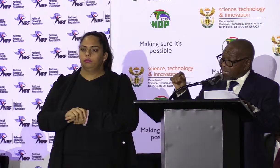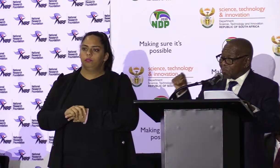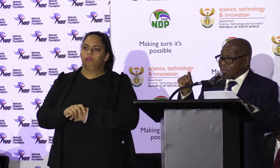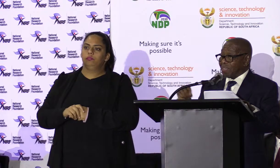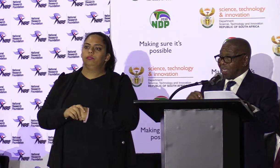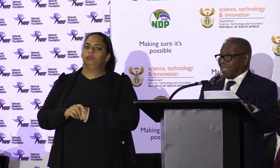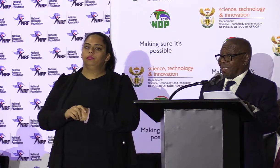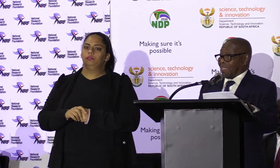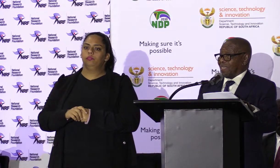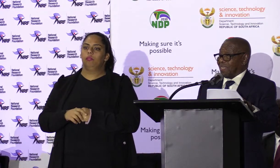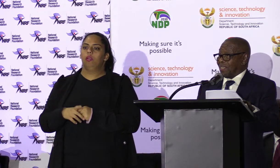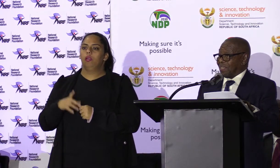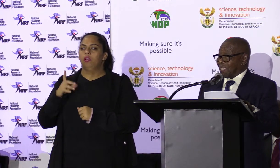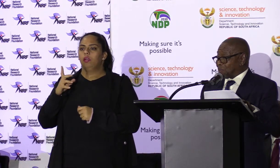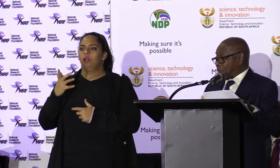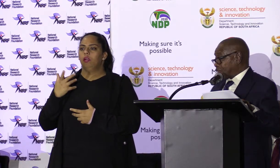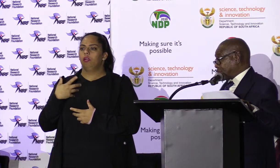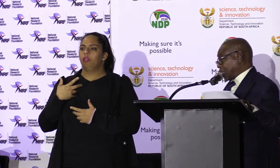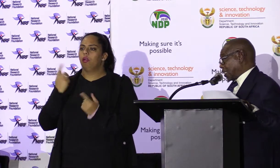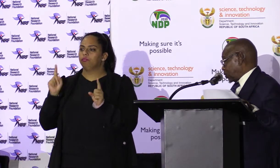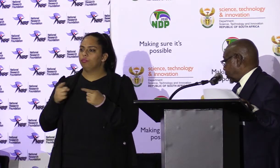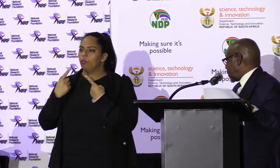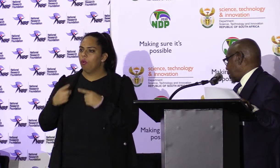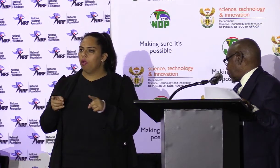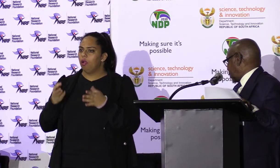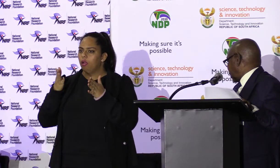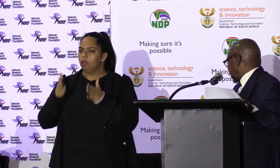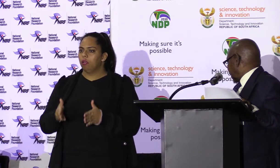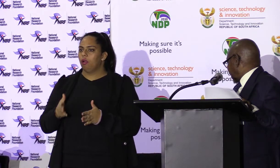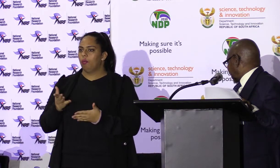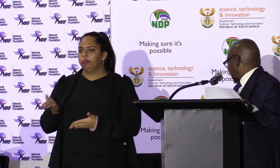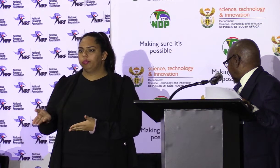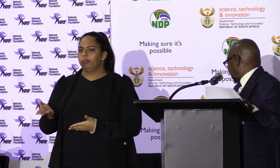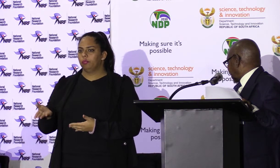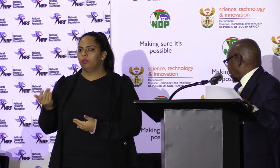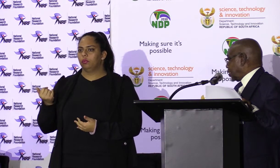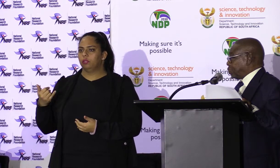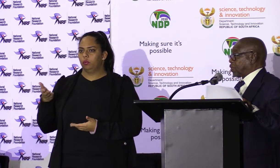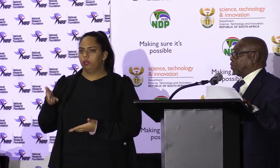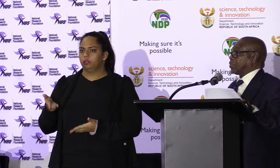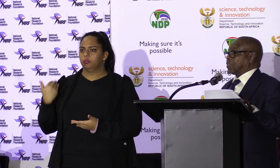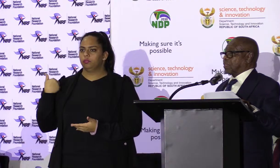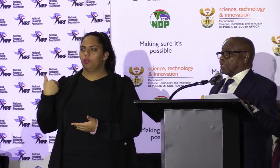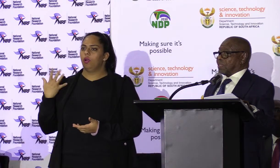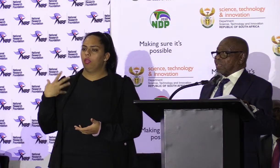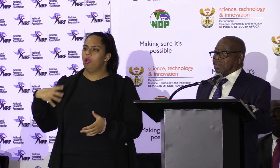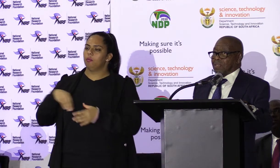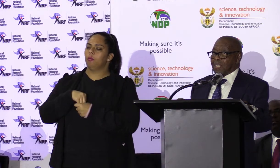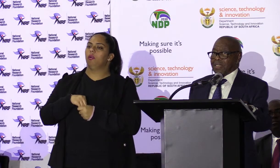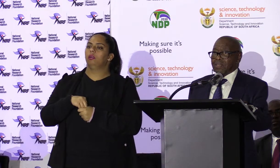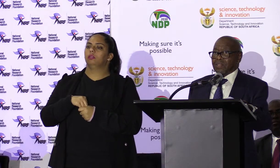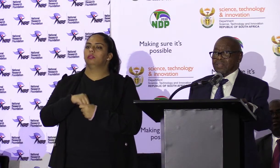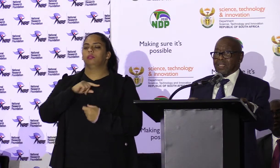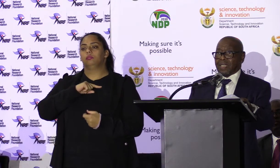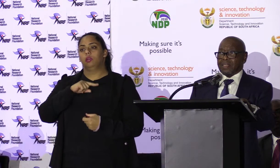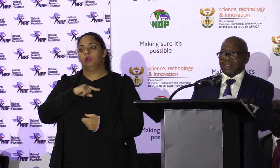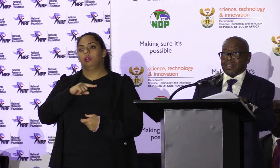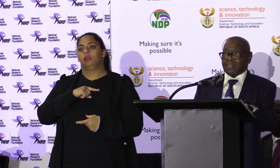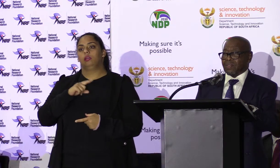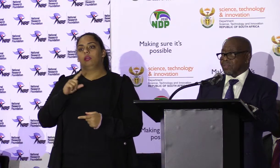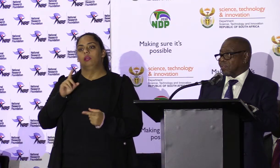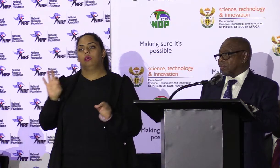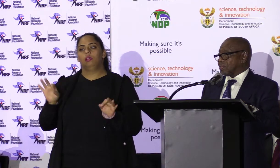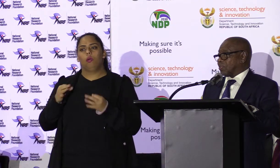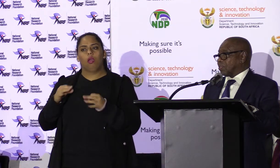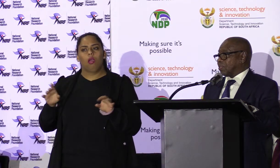The choir that was here, that's part of art. You are right, TG. Because you can't talk